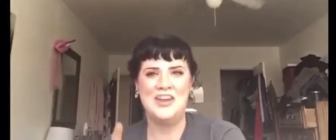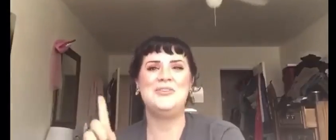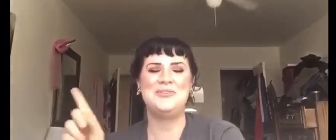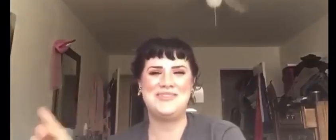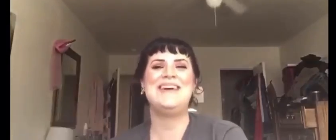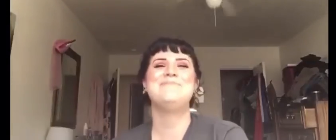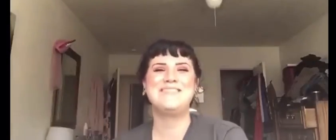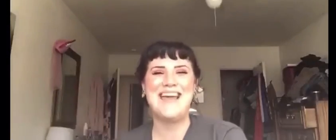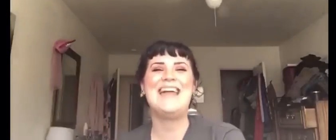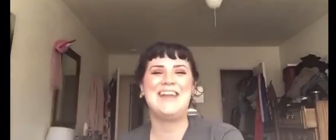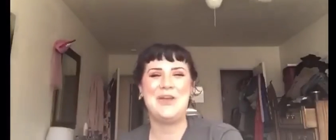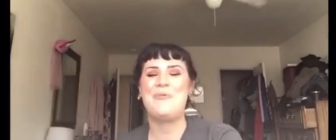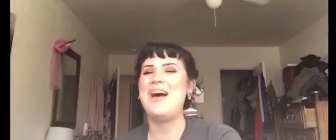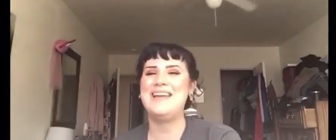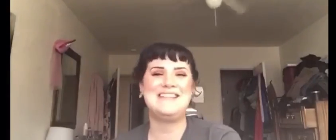lose them tidy